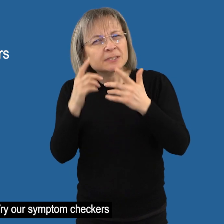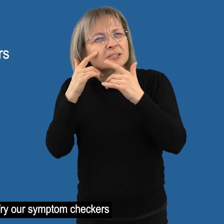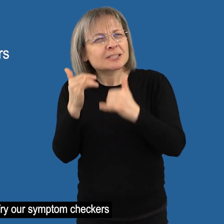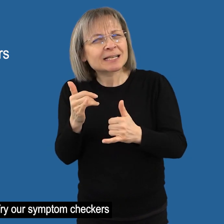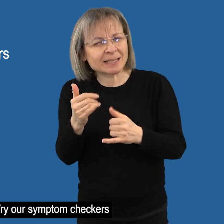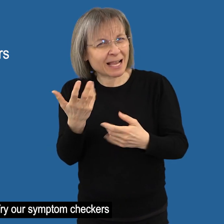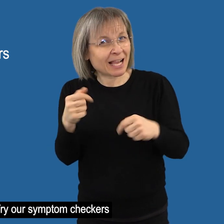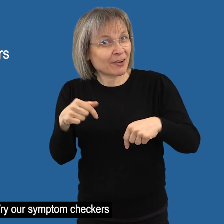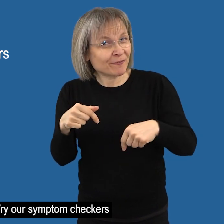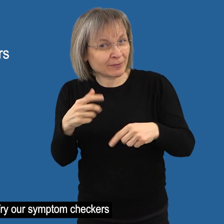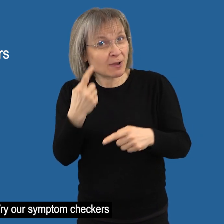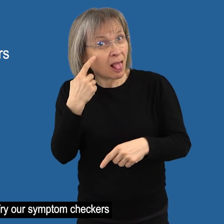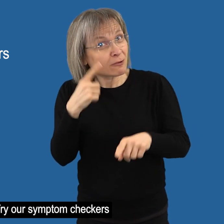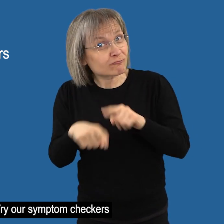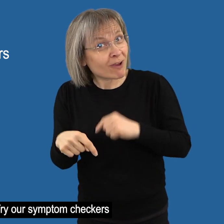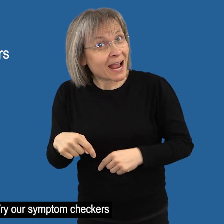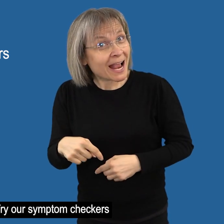Try our symptom checkers.